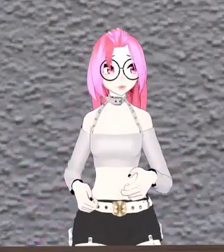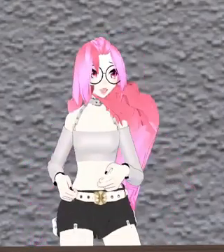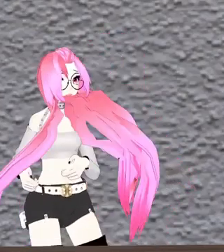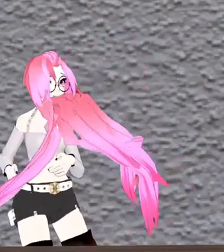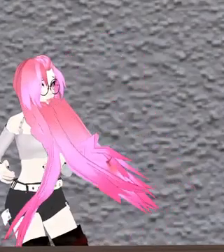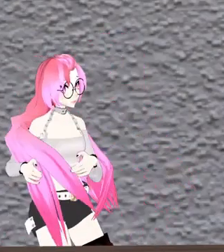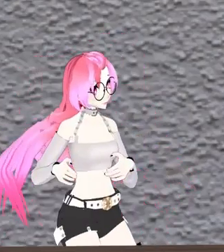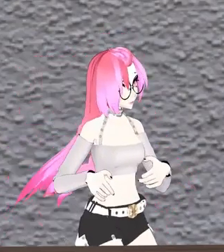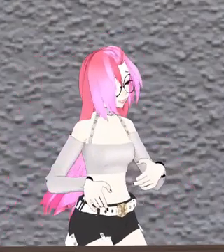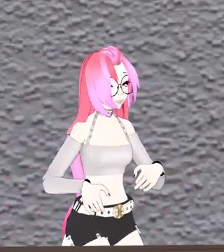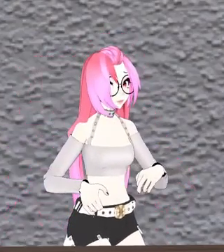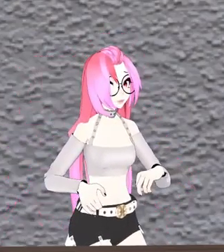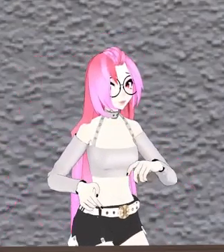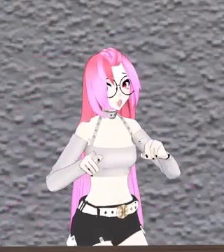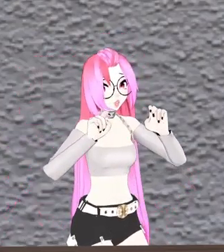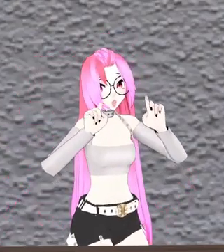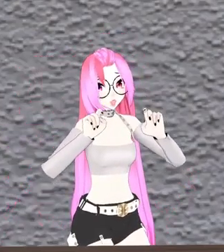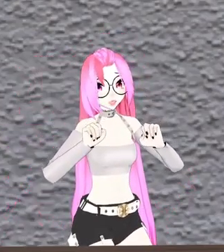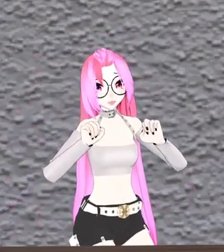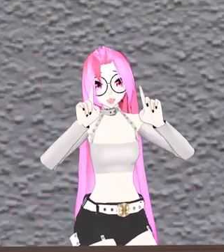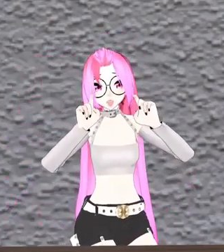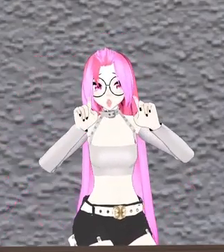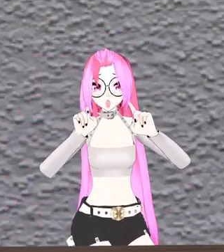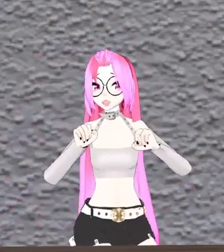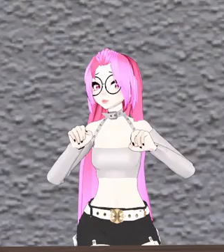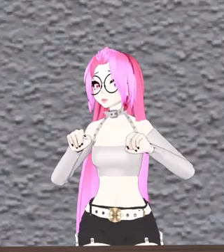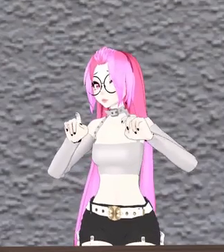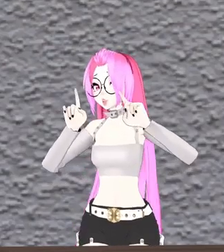Oh no, Jenny. Jenny.exe has stopped working and needs to be restarted.